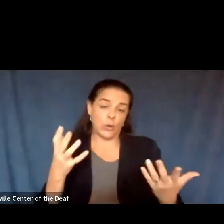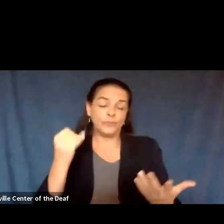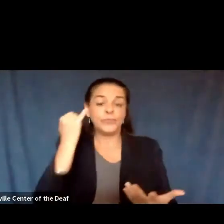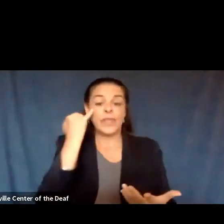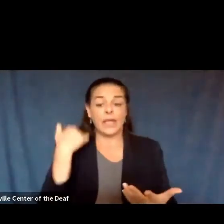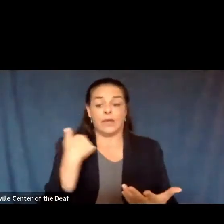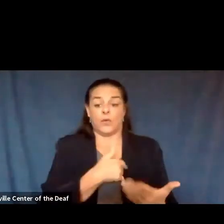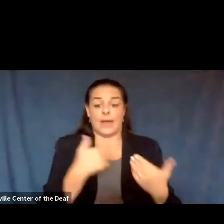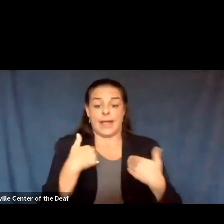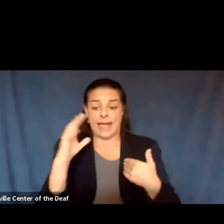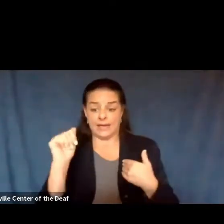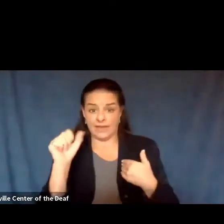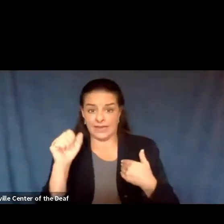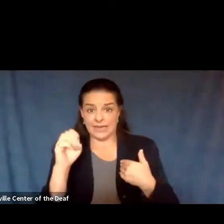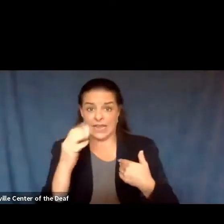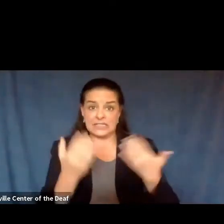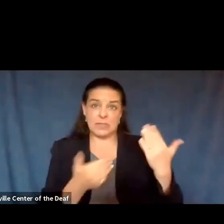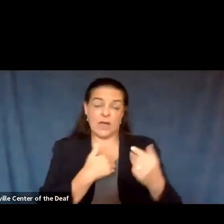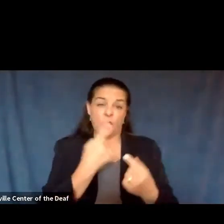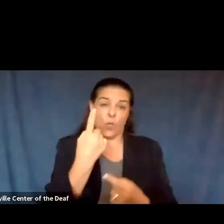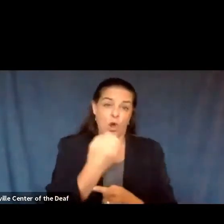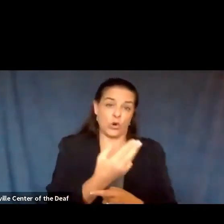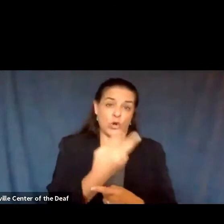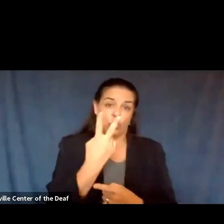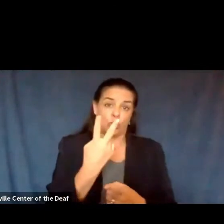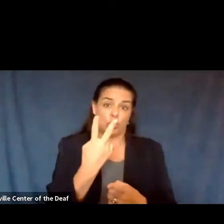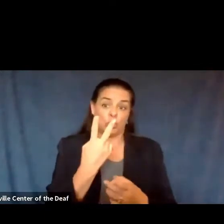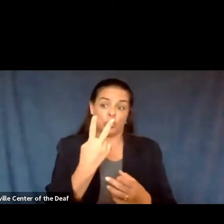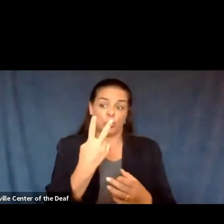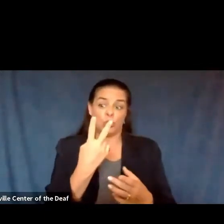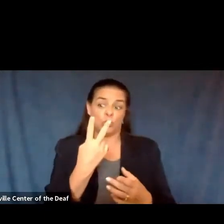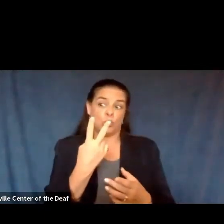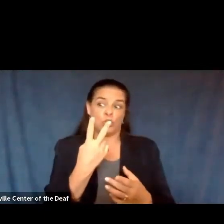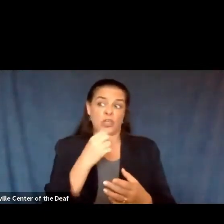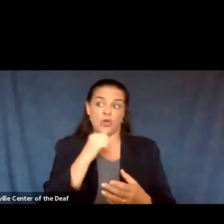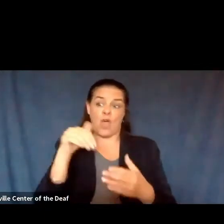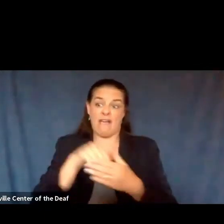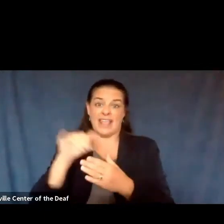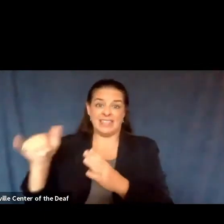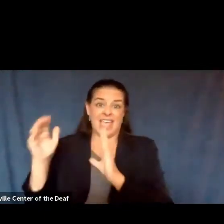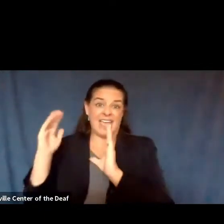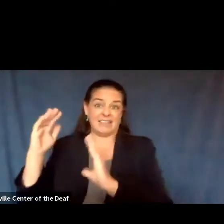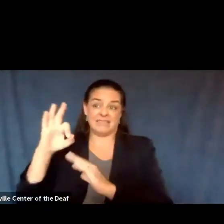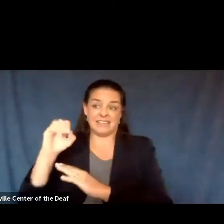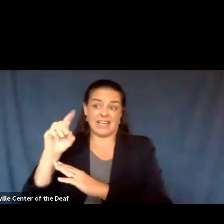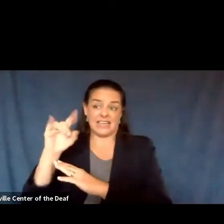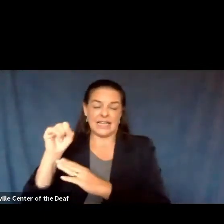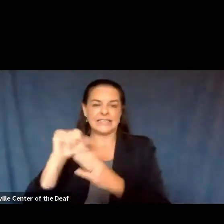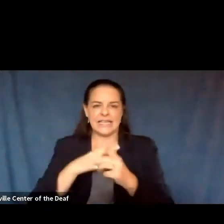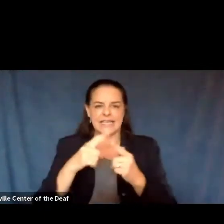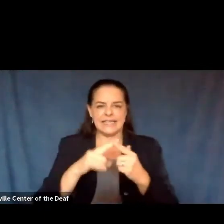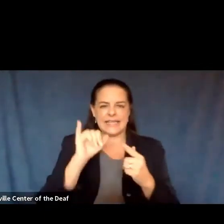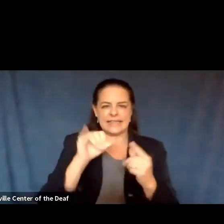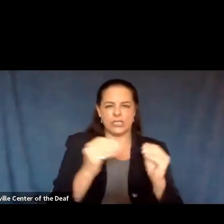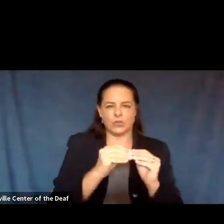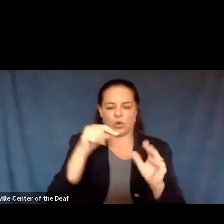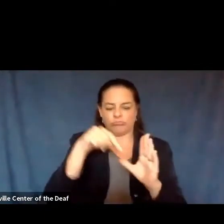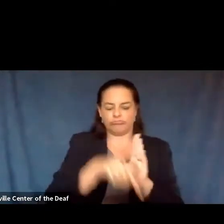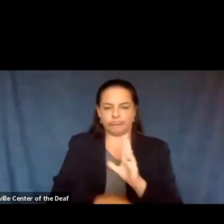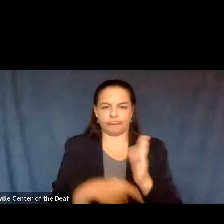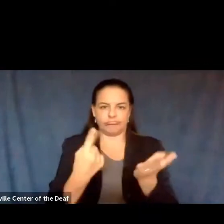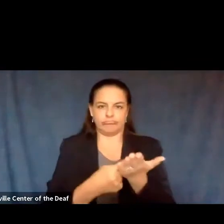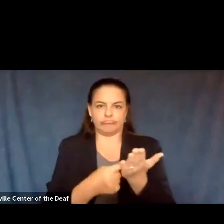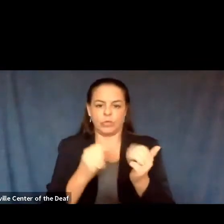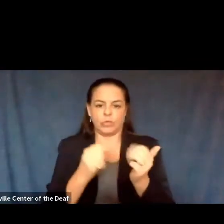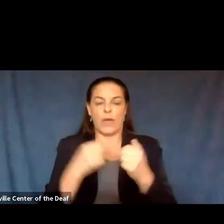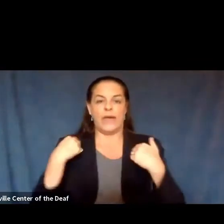have a case and we've had maybe one or two that fall outside of that window, then that's a really deep dive in a discussion with the